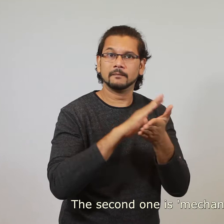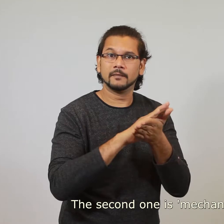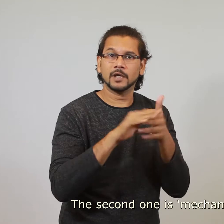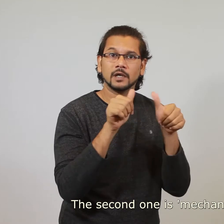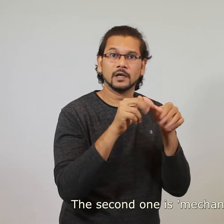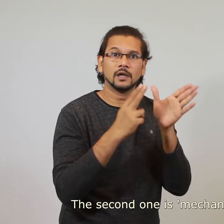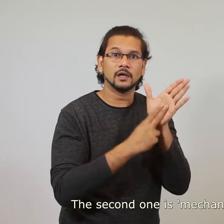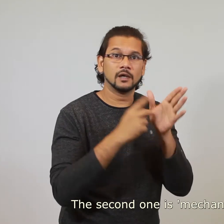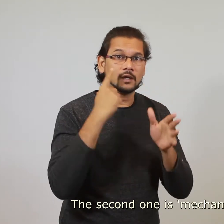Mechanical force.